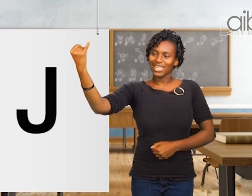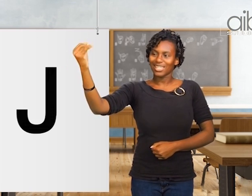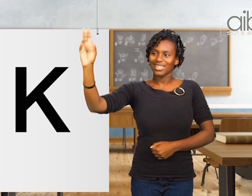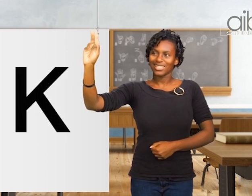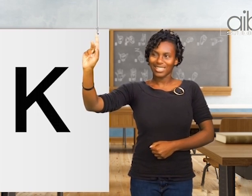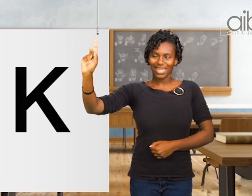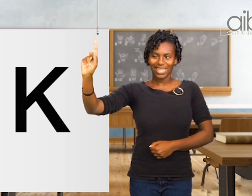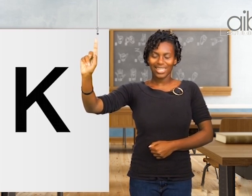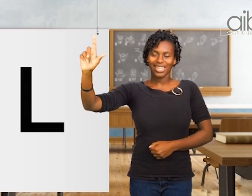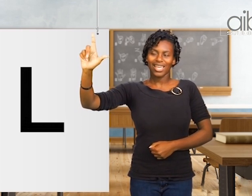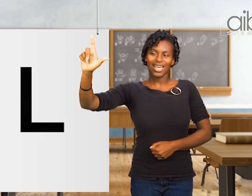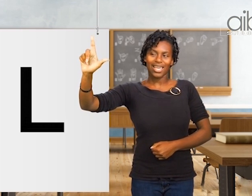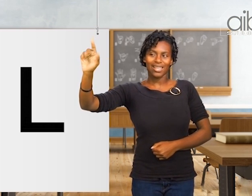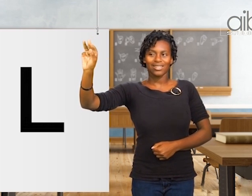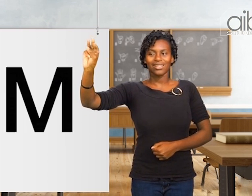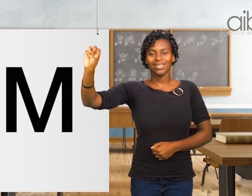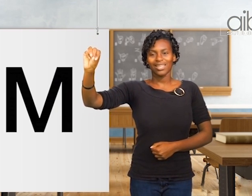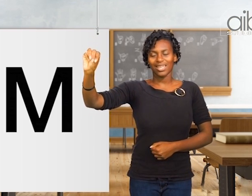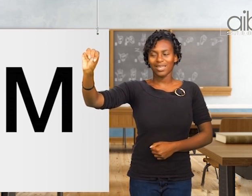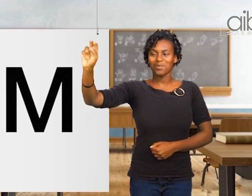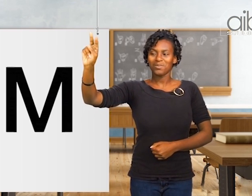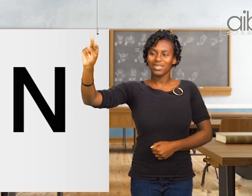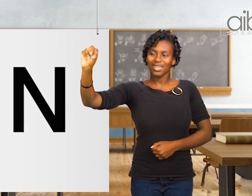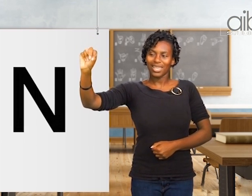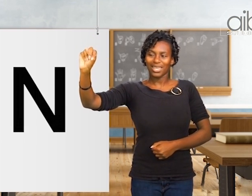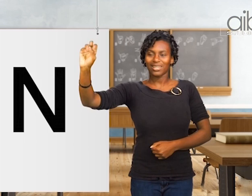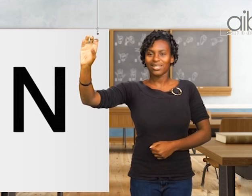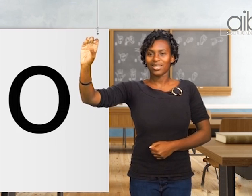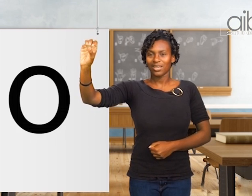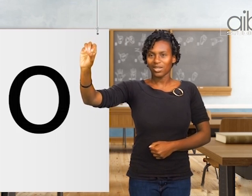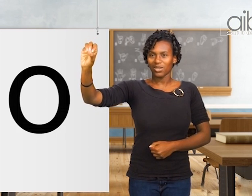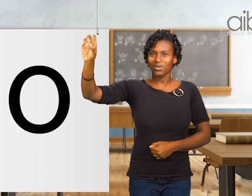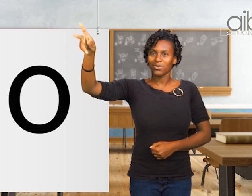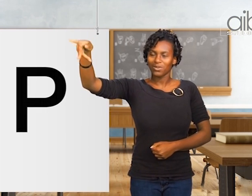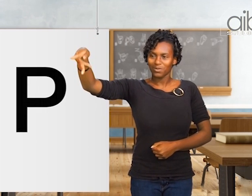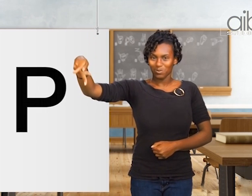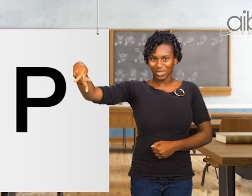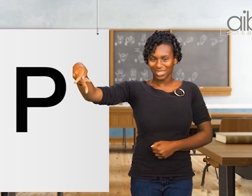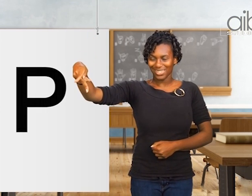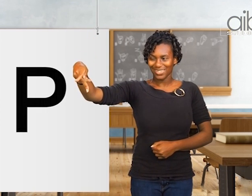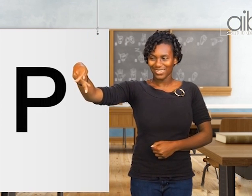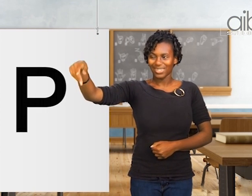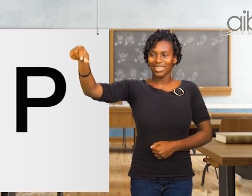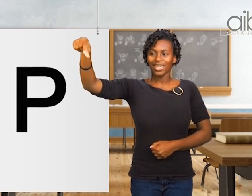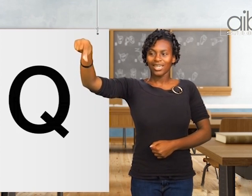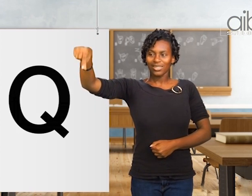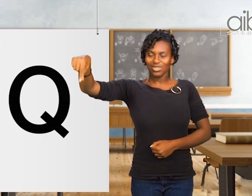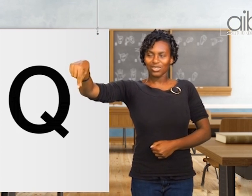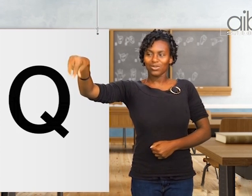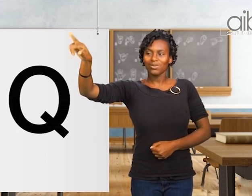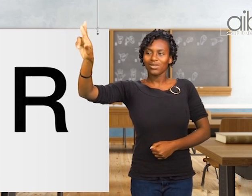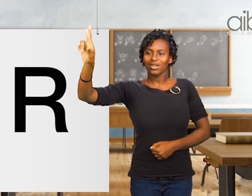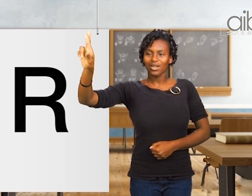J, K, L, M, N, O, P, Q,